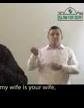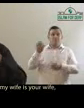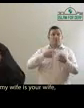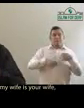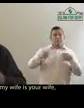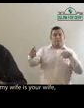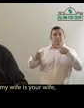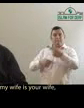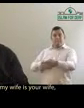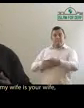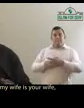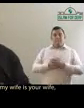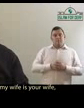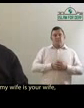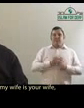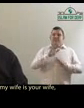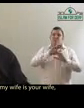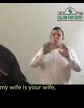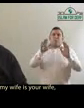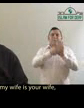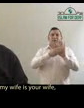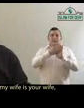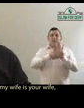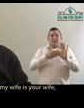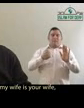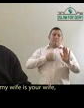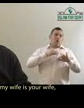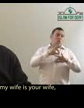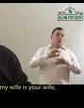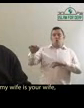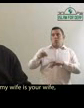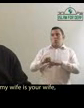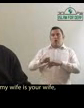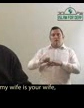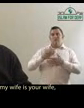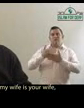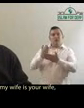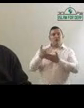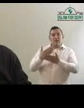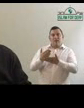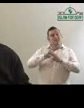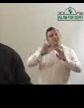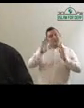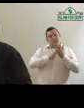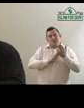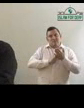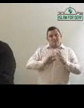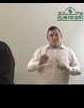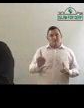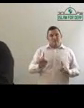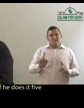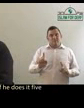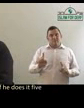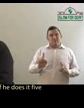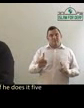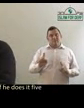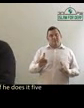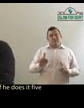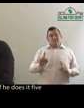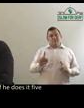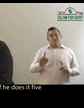like that. You understand? Now, it doesn't mean that my wife is your wife. Doesn't mean that. It means that that guy